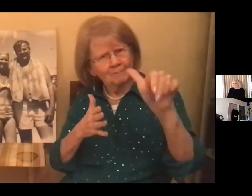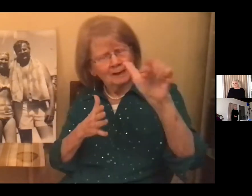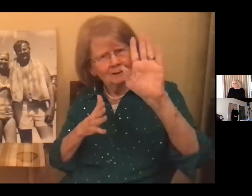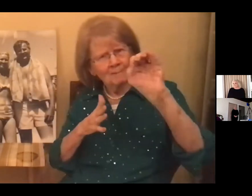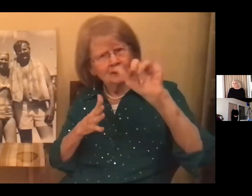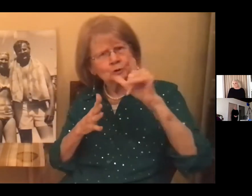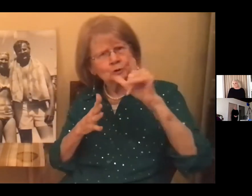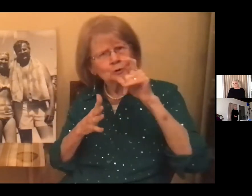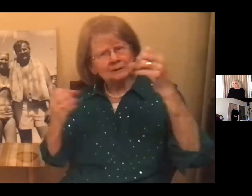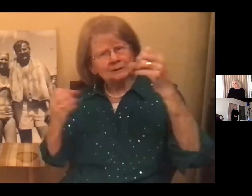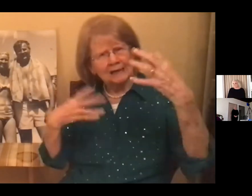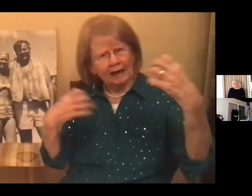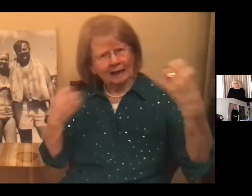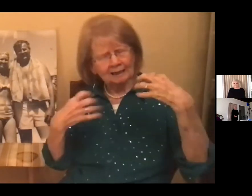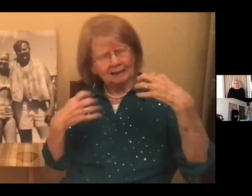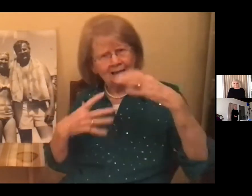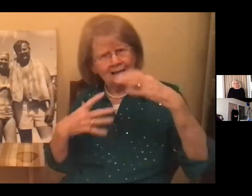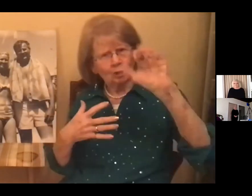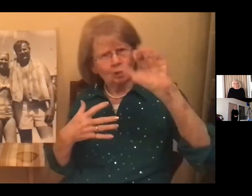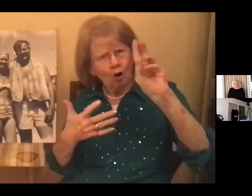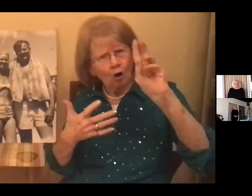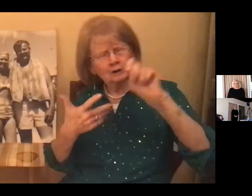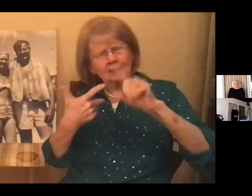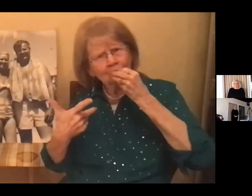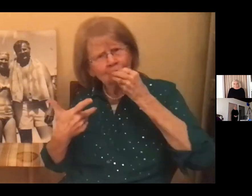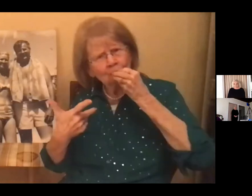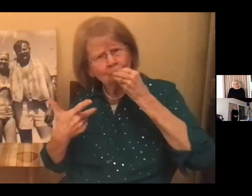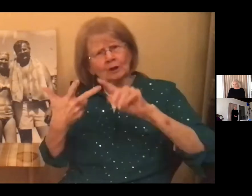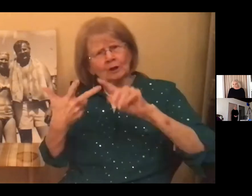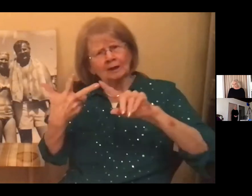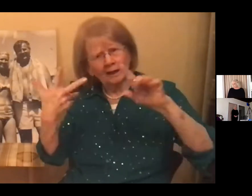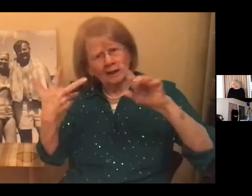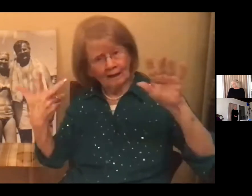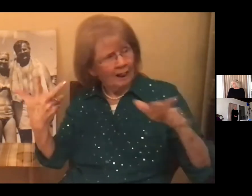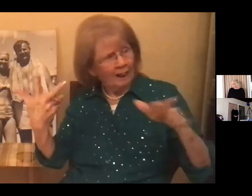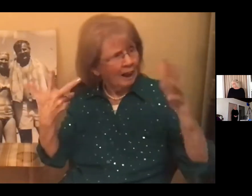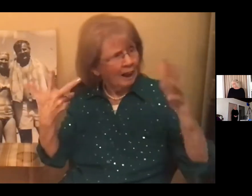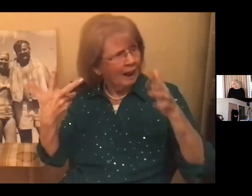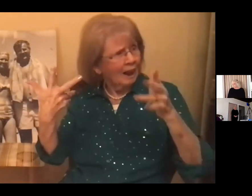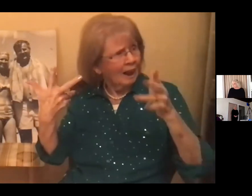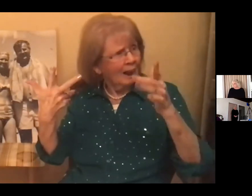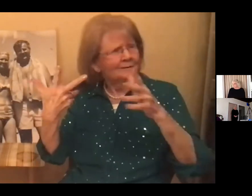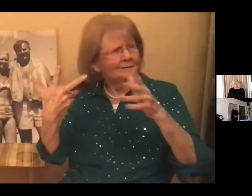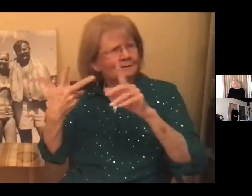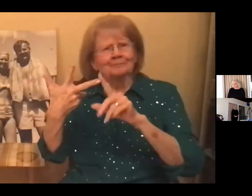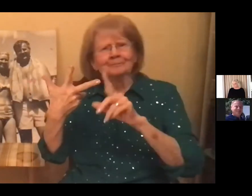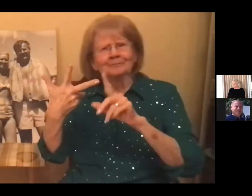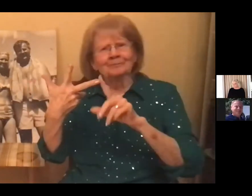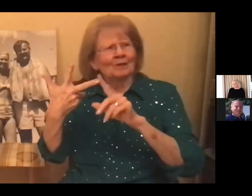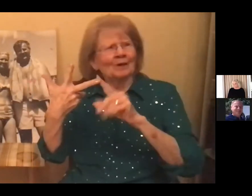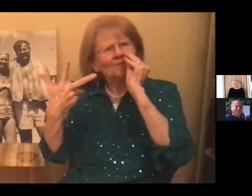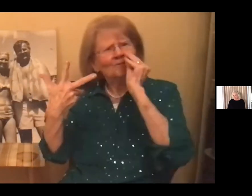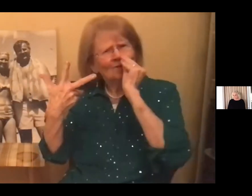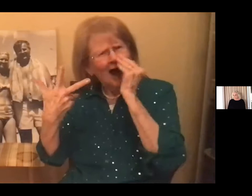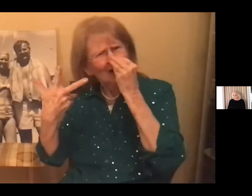and every one of you who has sent a card or food or given your time and